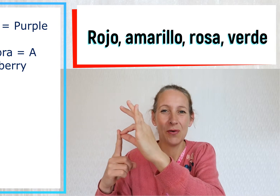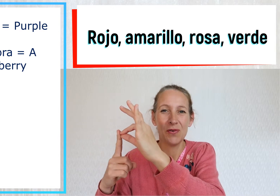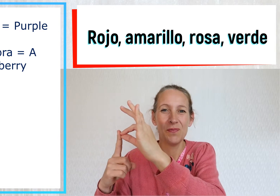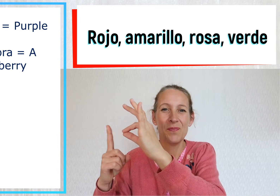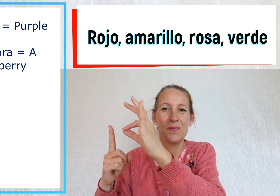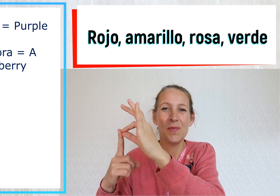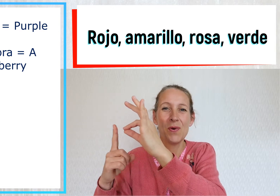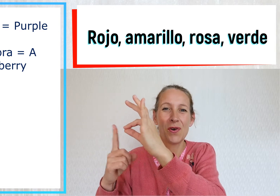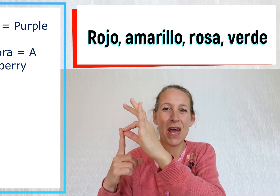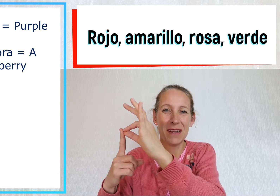morado.